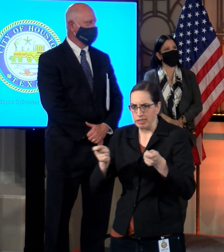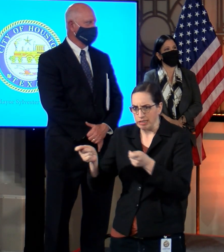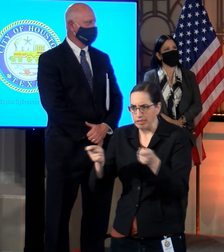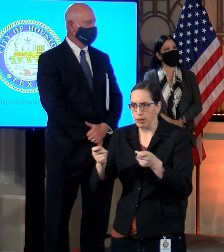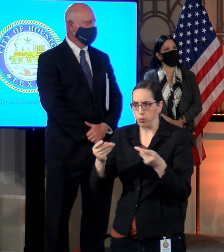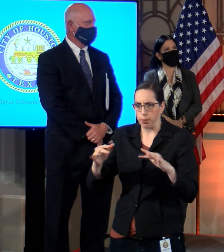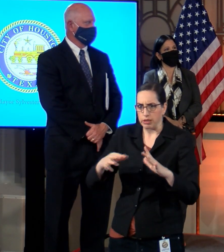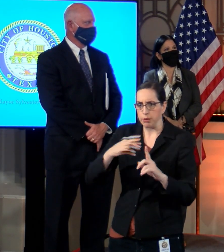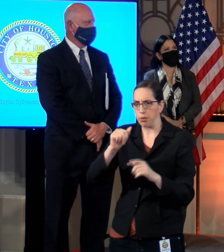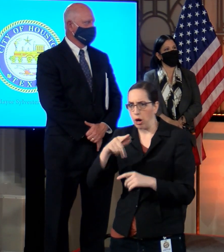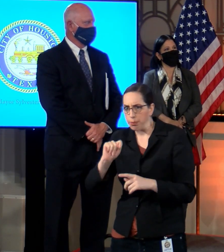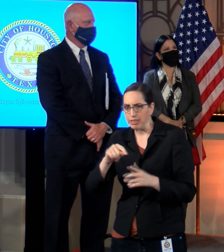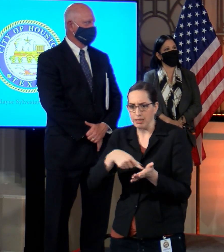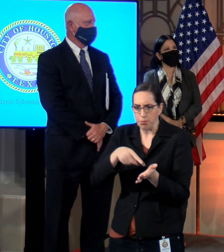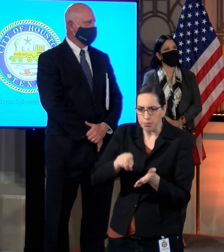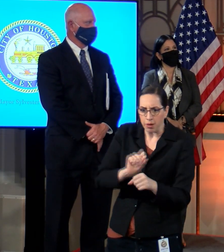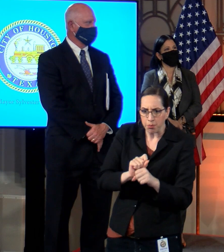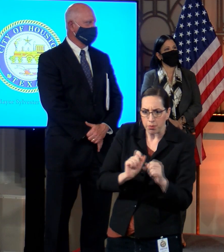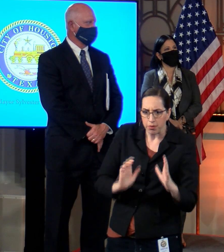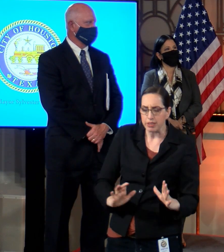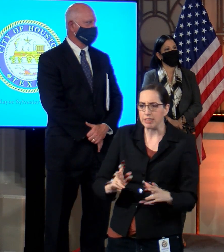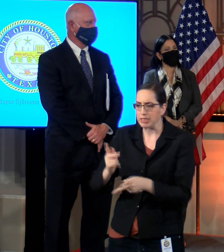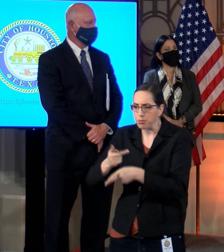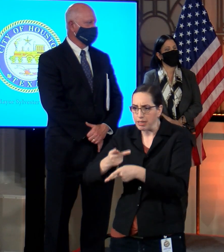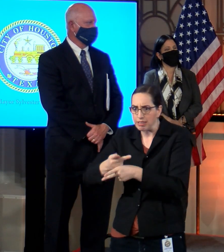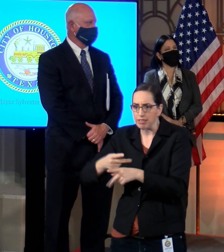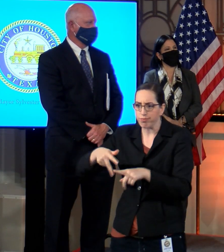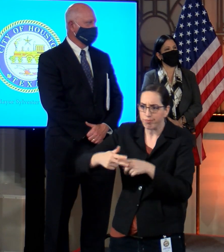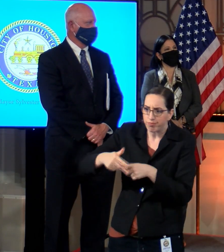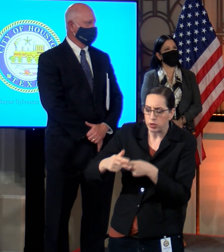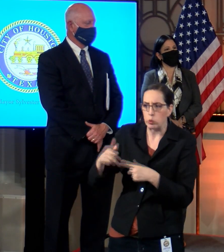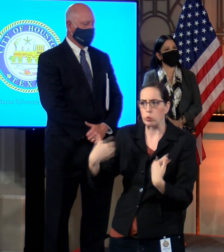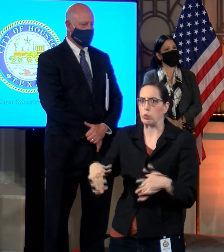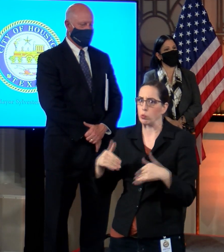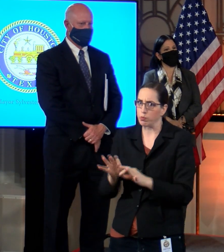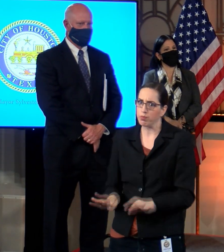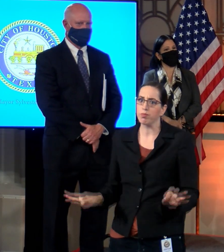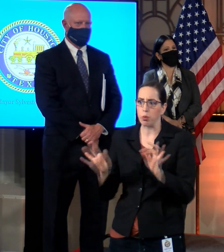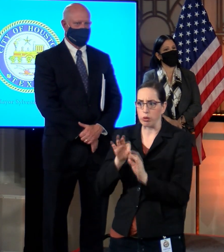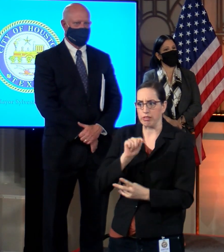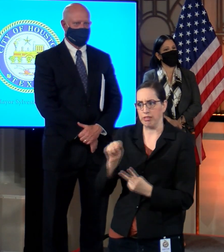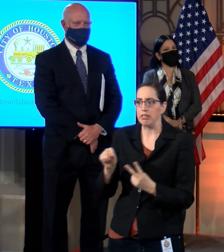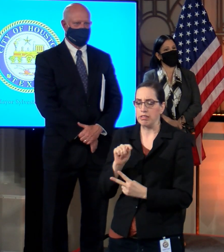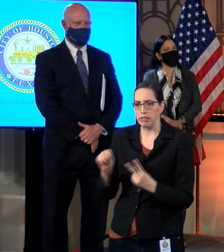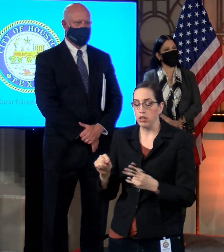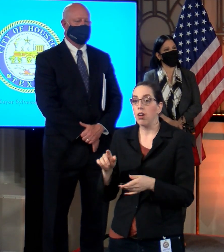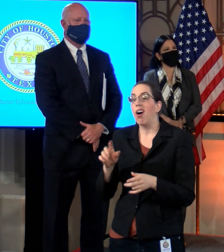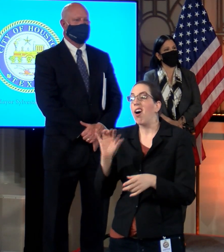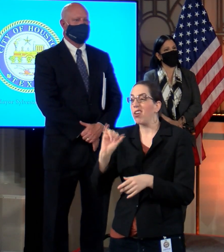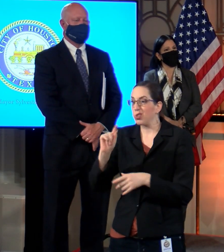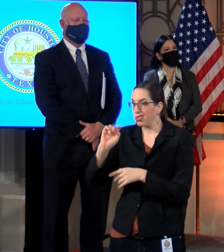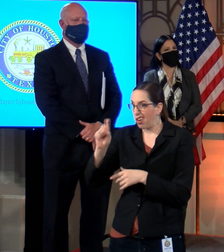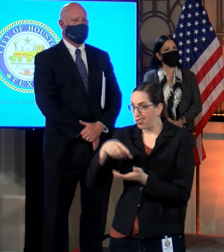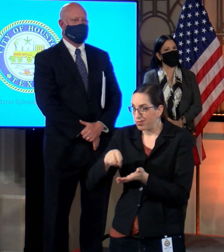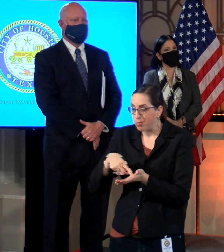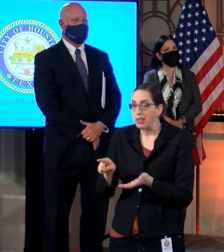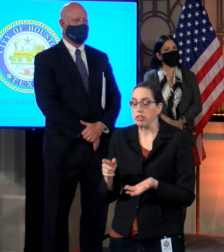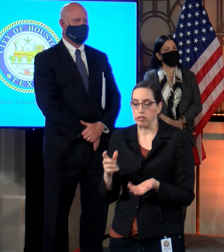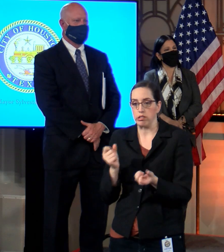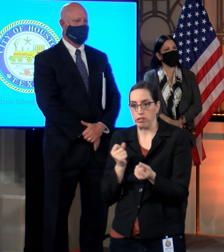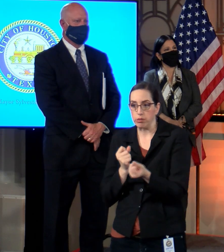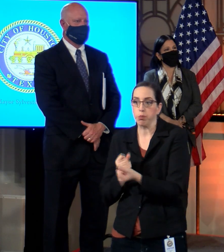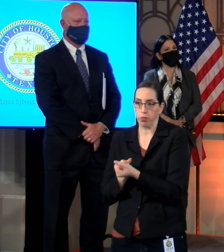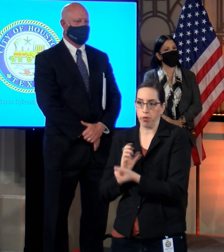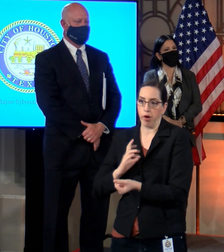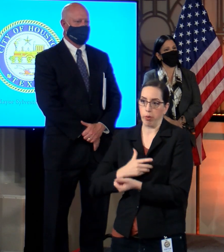this time, to pay their employees, including the maintenance workers who become so vital right now, including paying taxes, which go to support